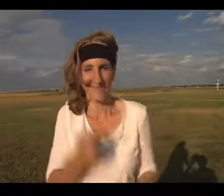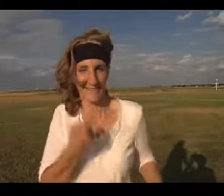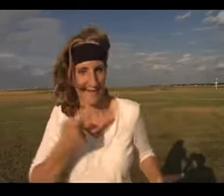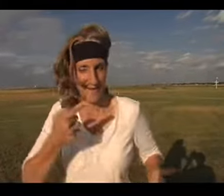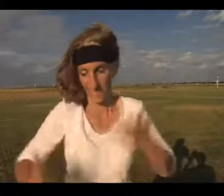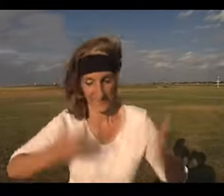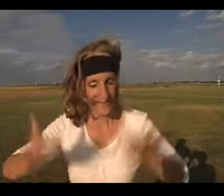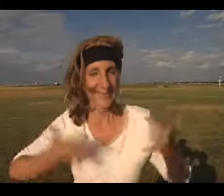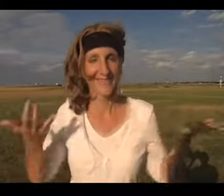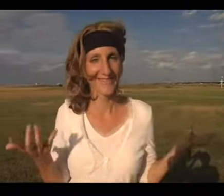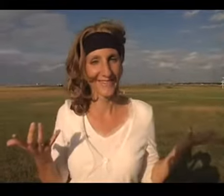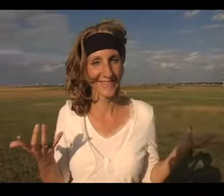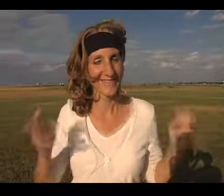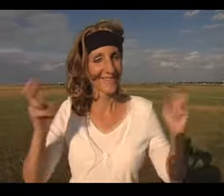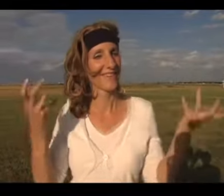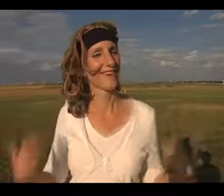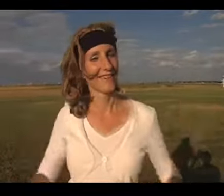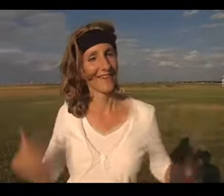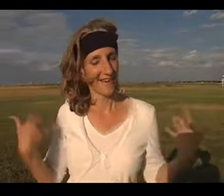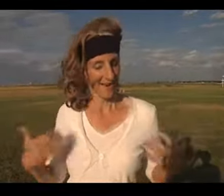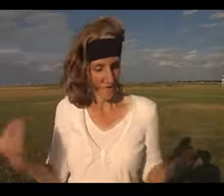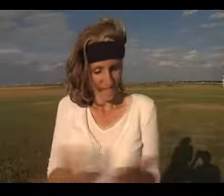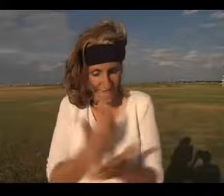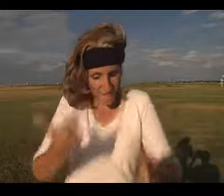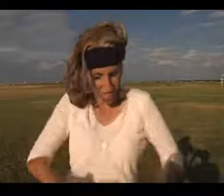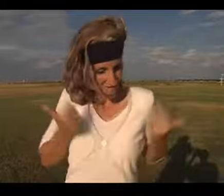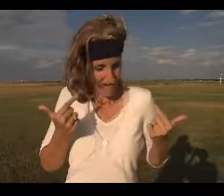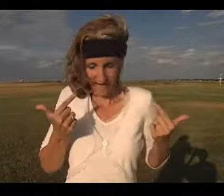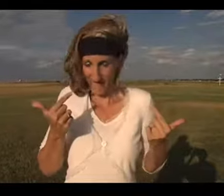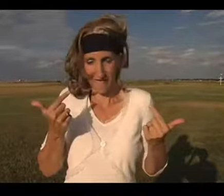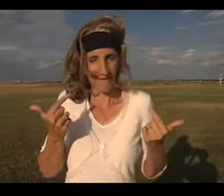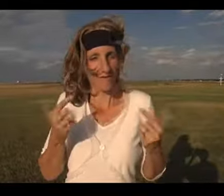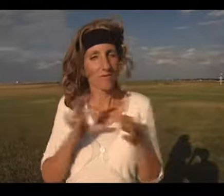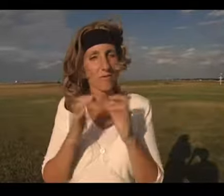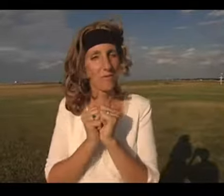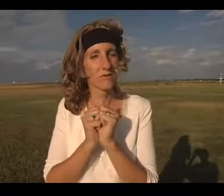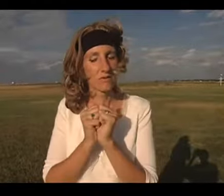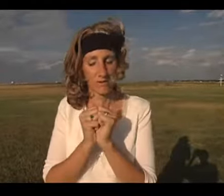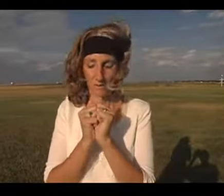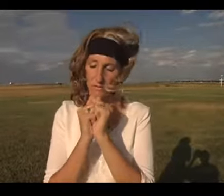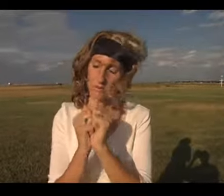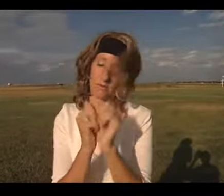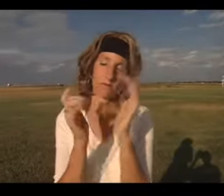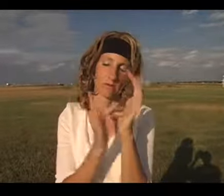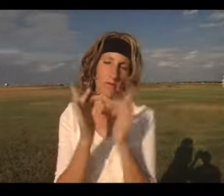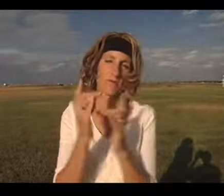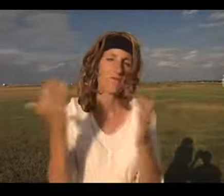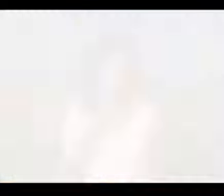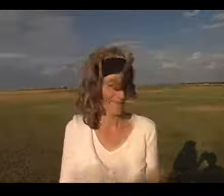say, rejoice. Wow. We can have a new life with Jesus.